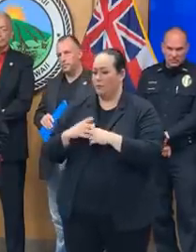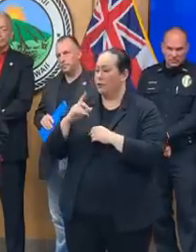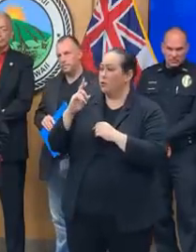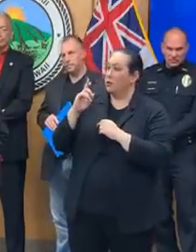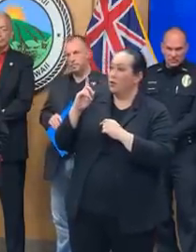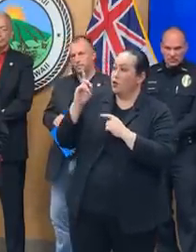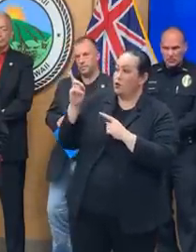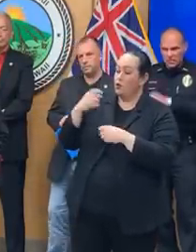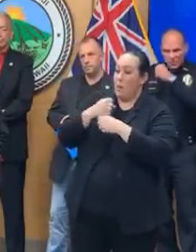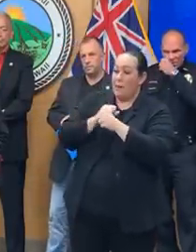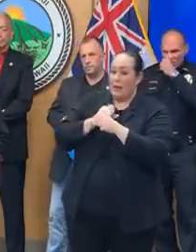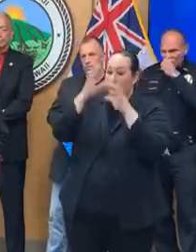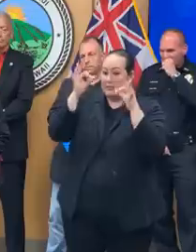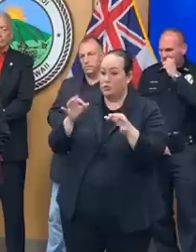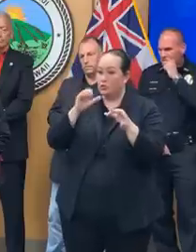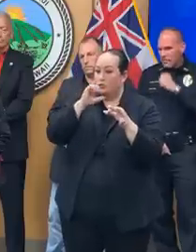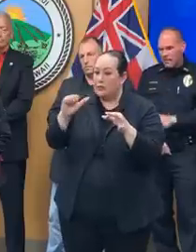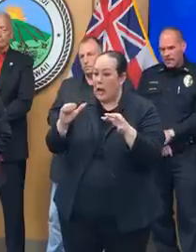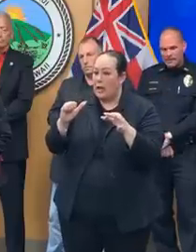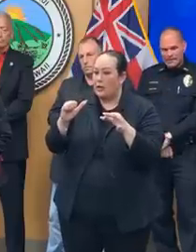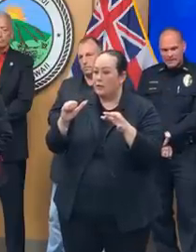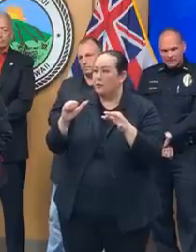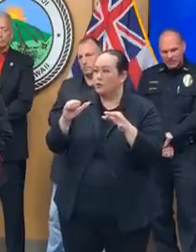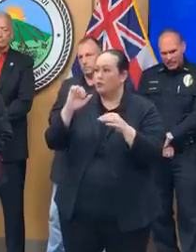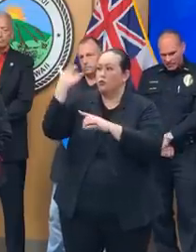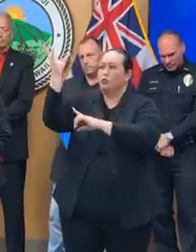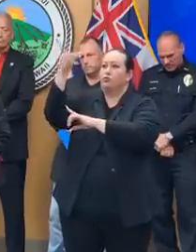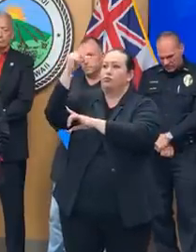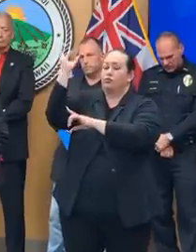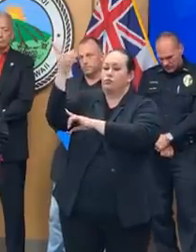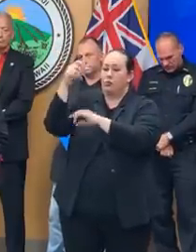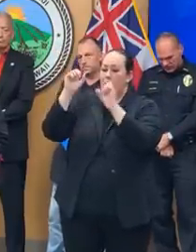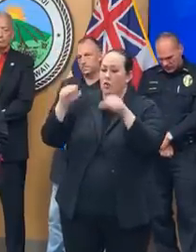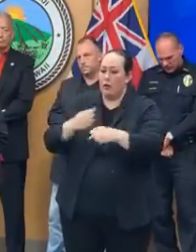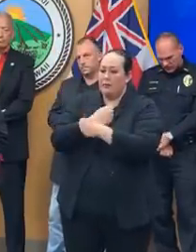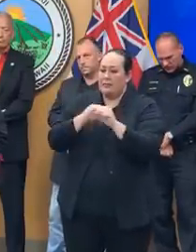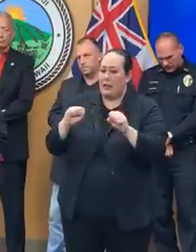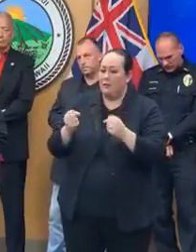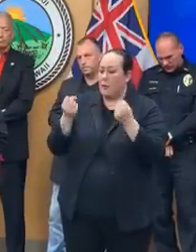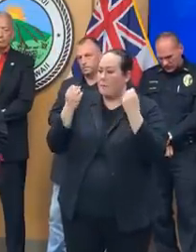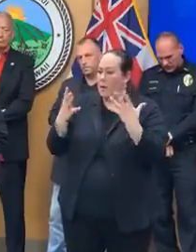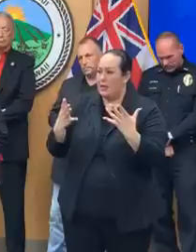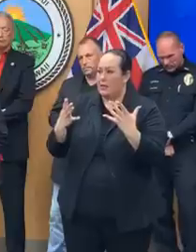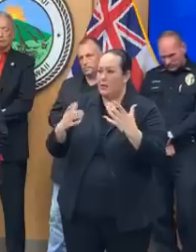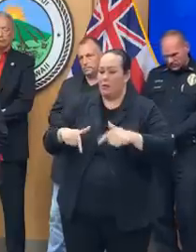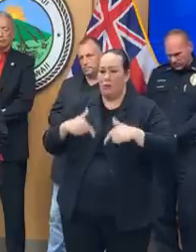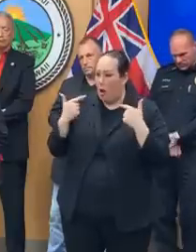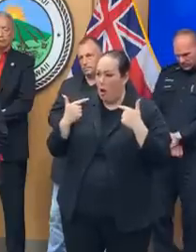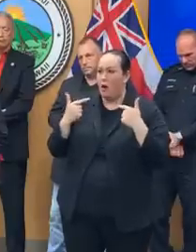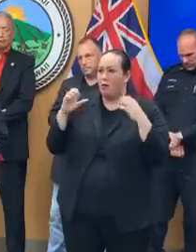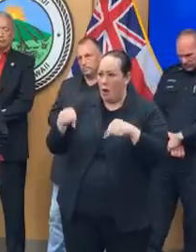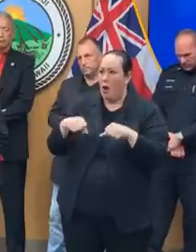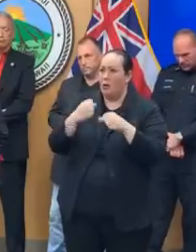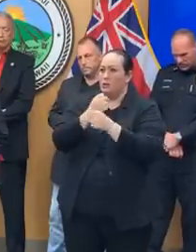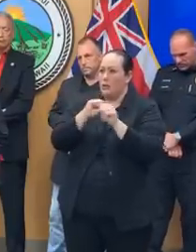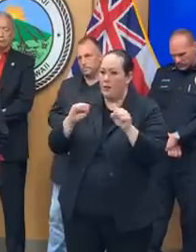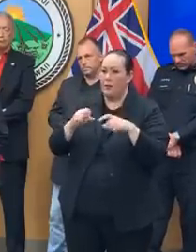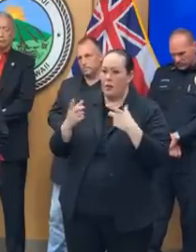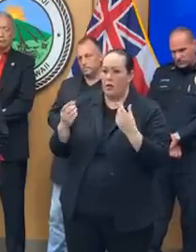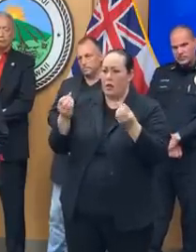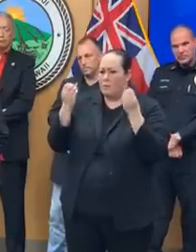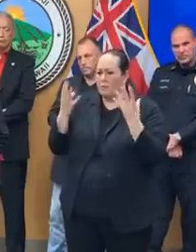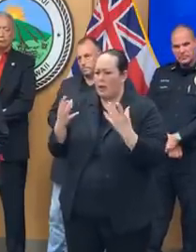decision not to sound the sirens, which could have saved many lives. Now there are questions about your lack of experience,